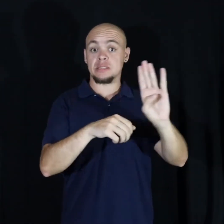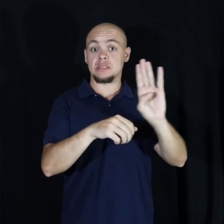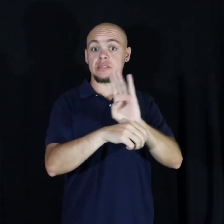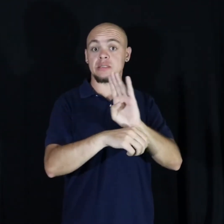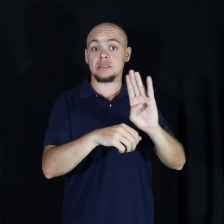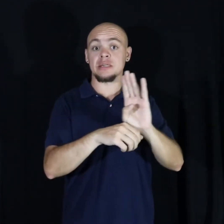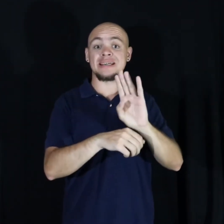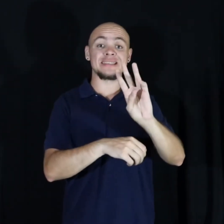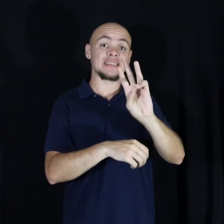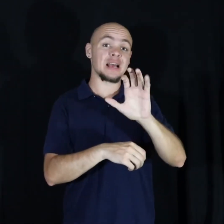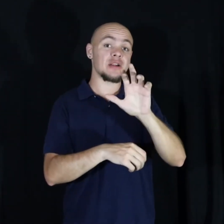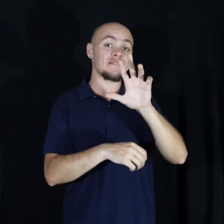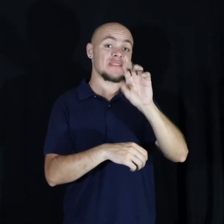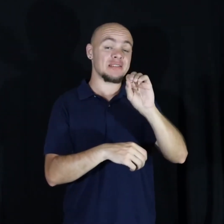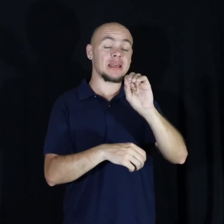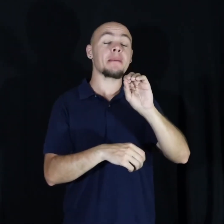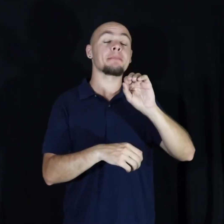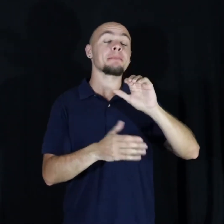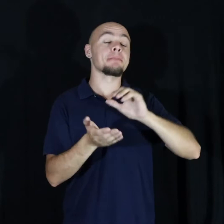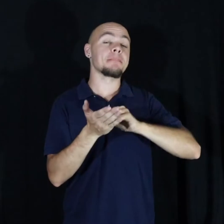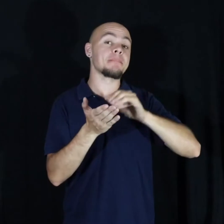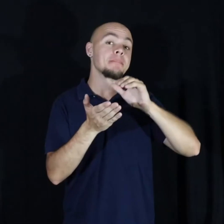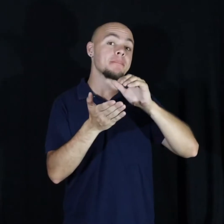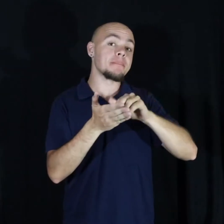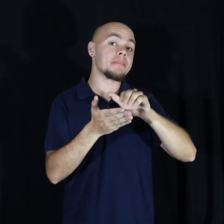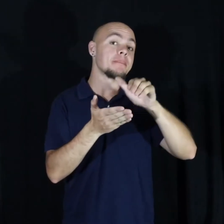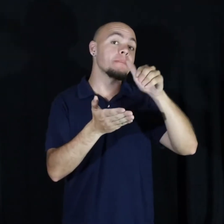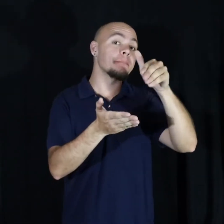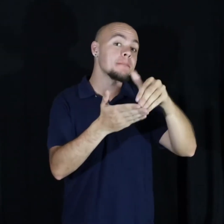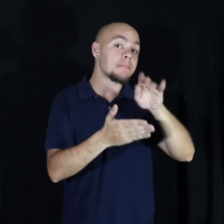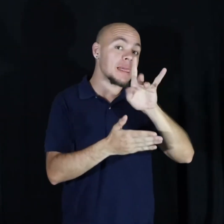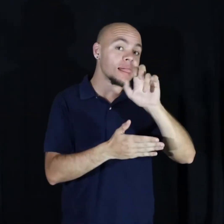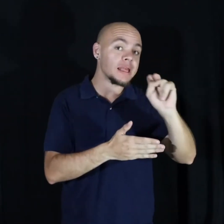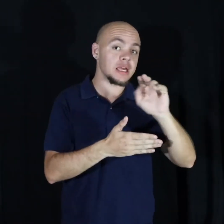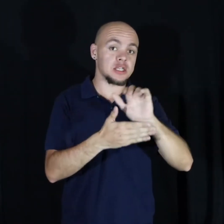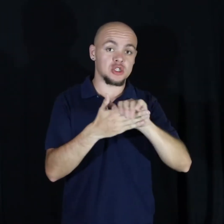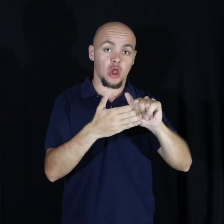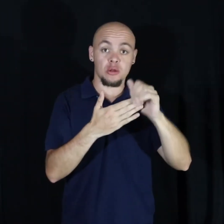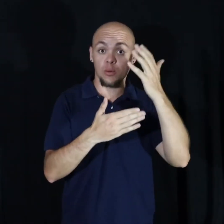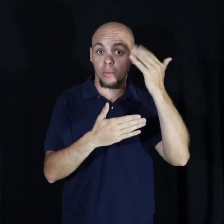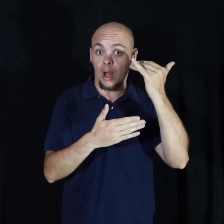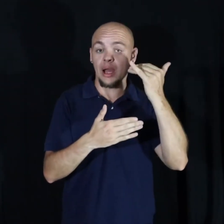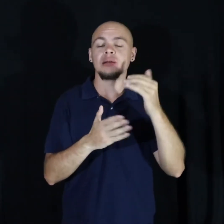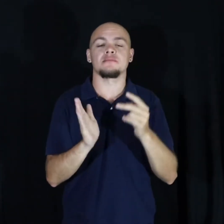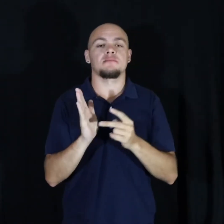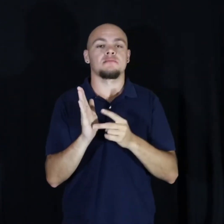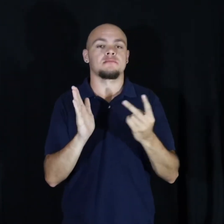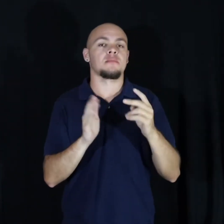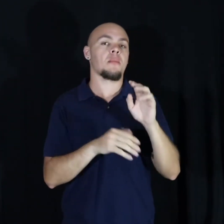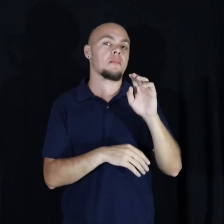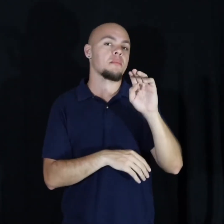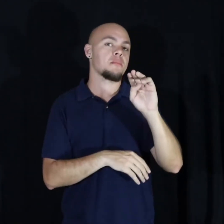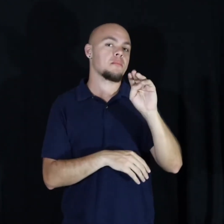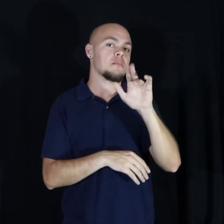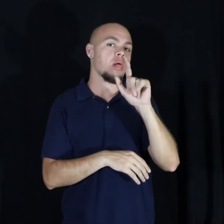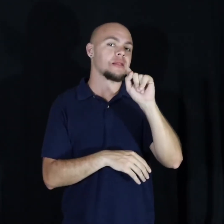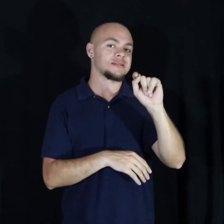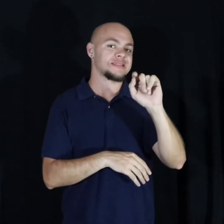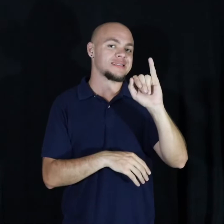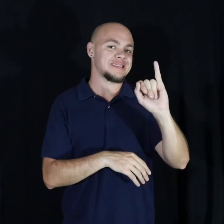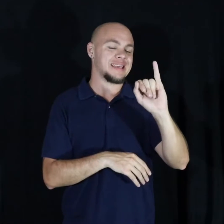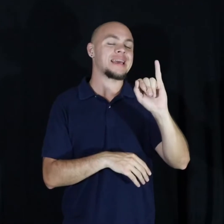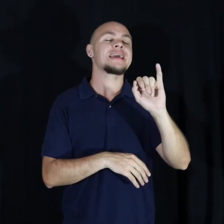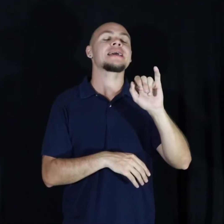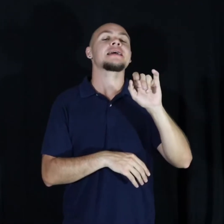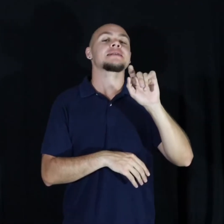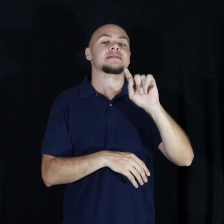billion due to employees multitasking in the workplace. But the harms do not stop there. Which leads me to my primary concern